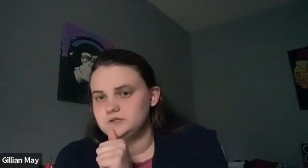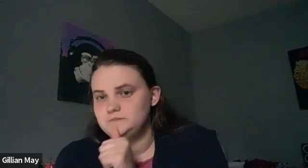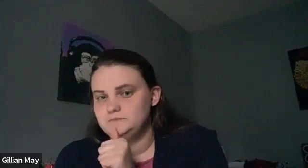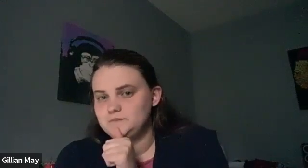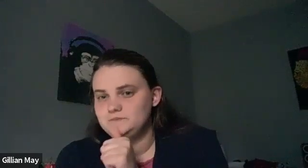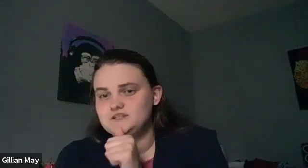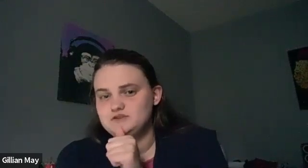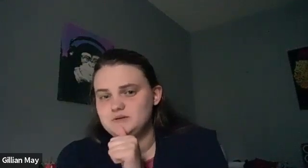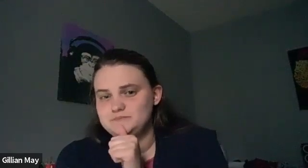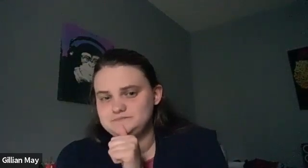strawberry.